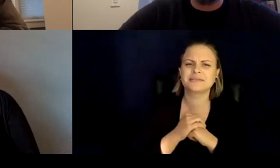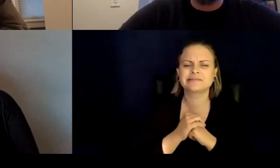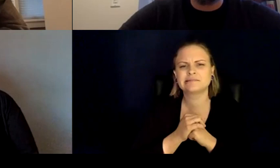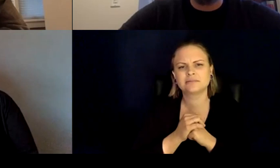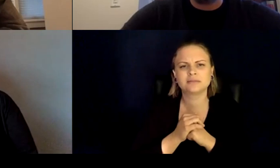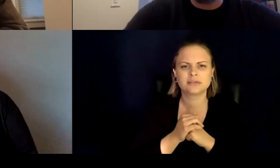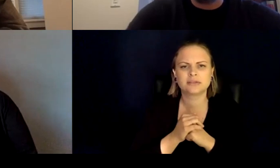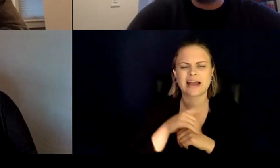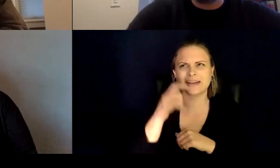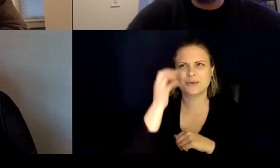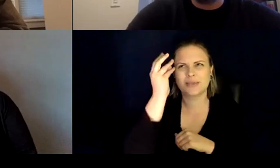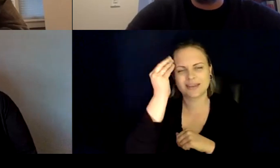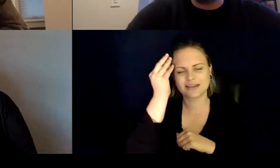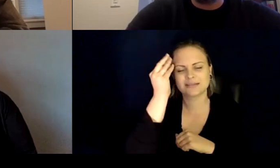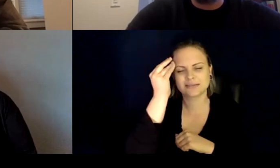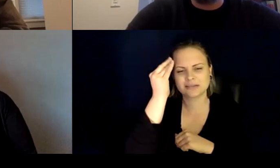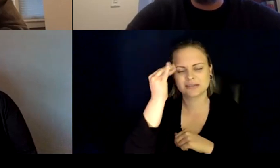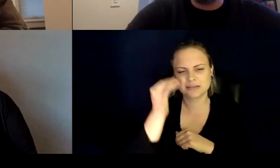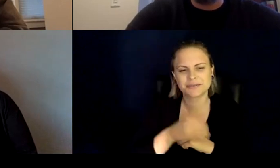I've got to think that through for a second.